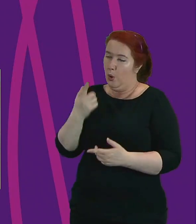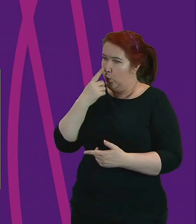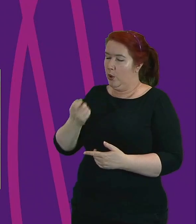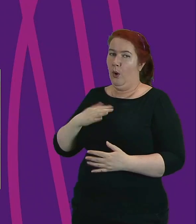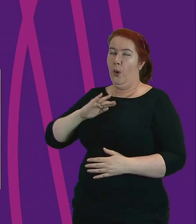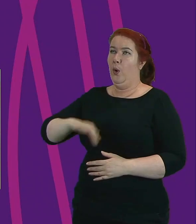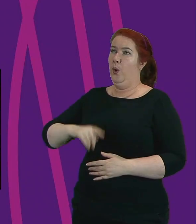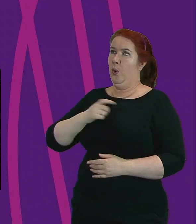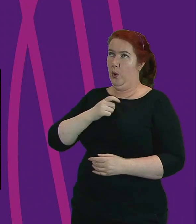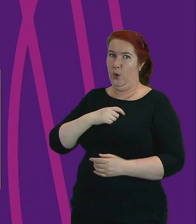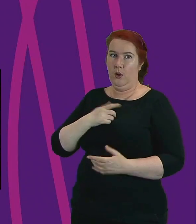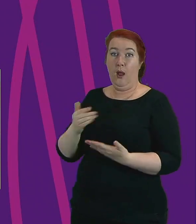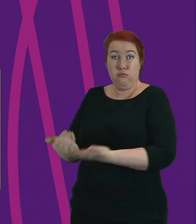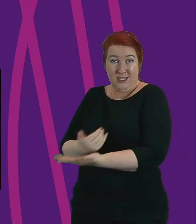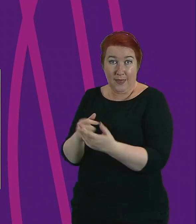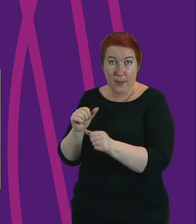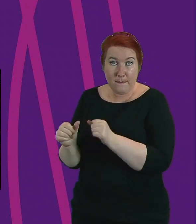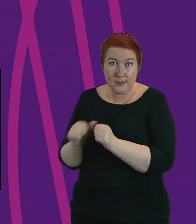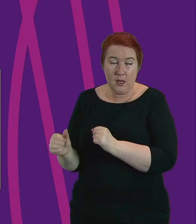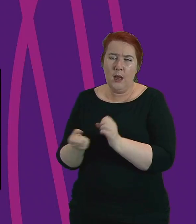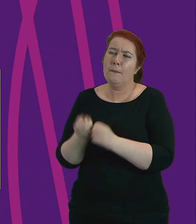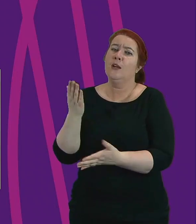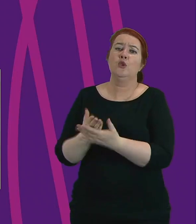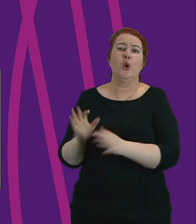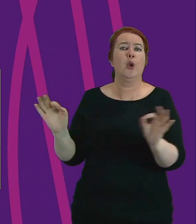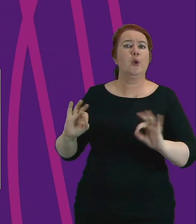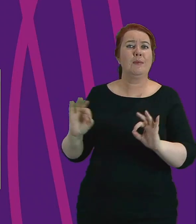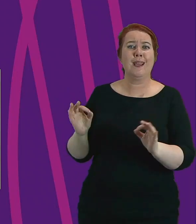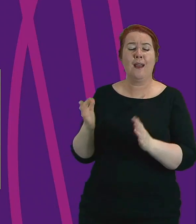frontline staff, ensure that no one needs to isolate